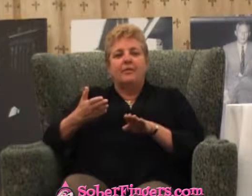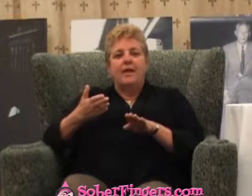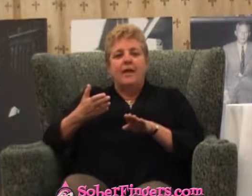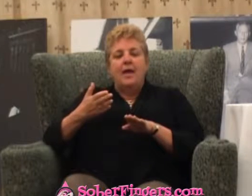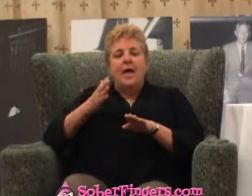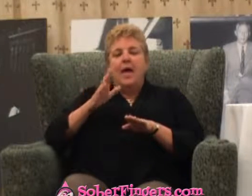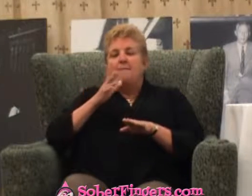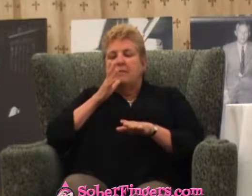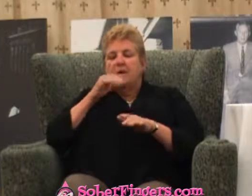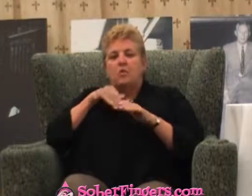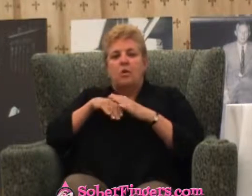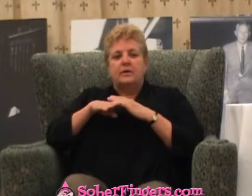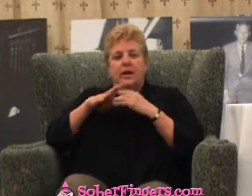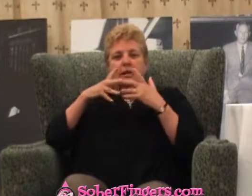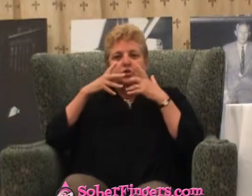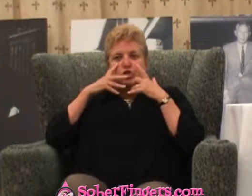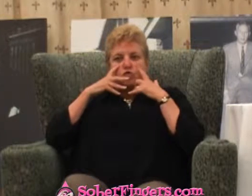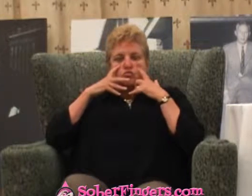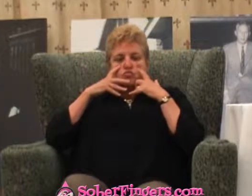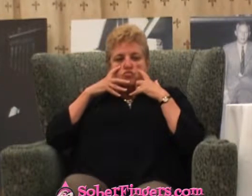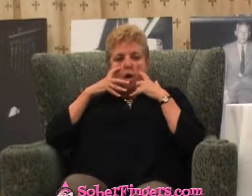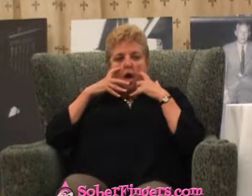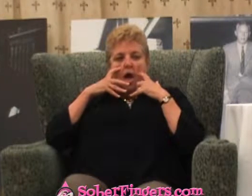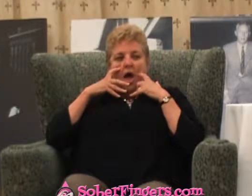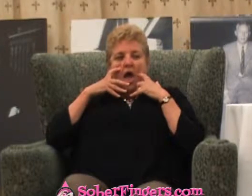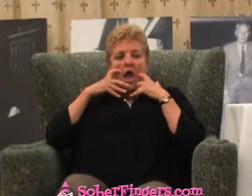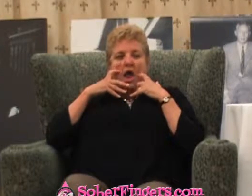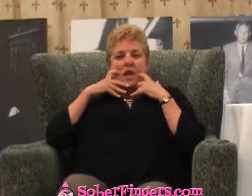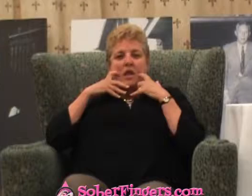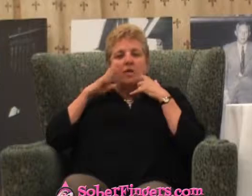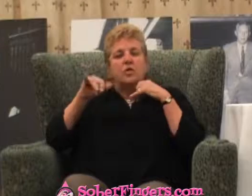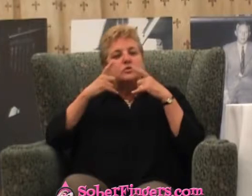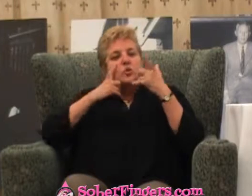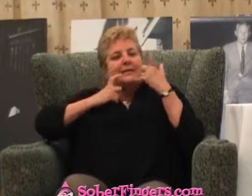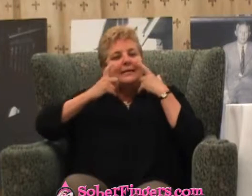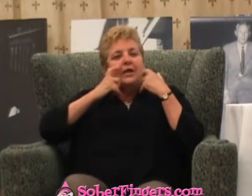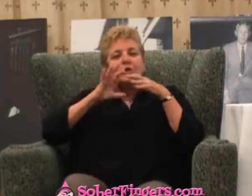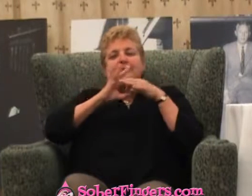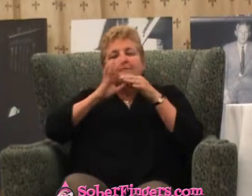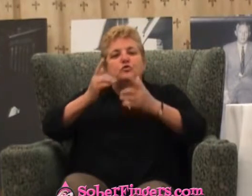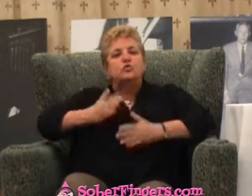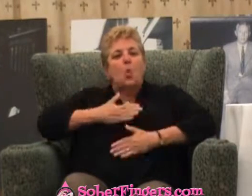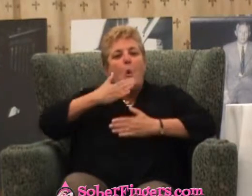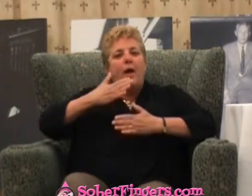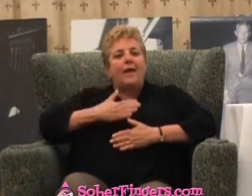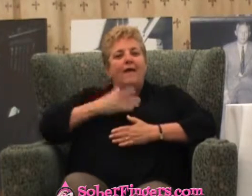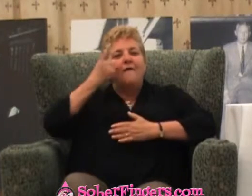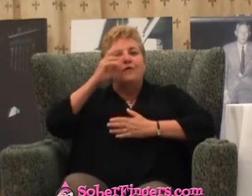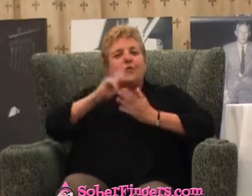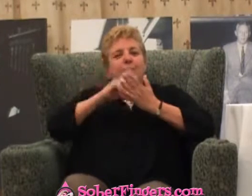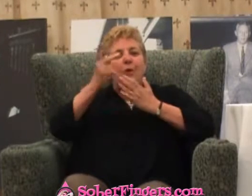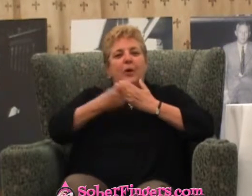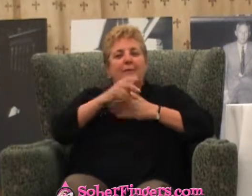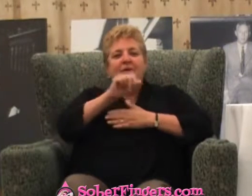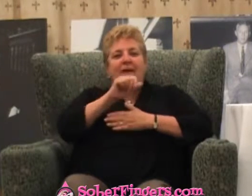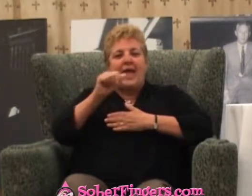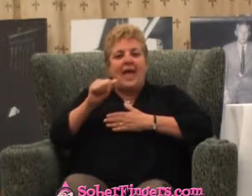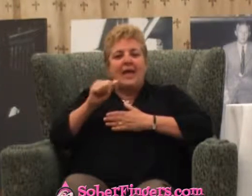cried that morning were tears of joy for what the program of Alcoholics Anonymous had done for her and her